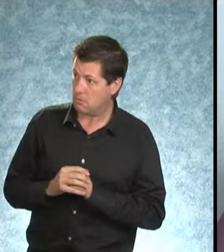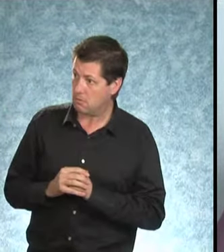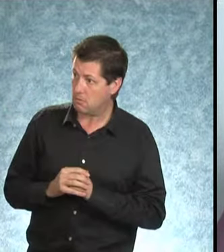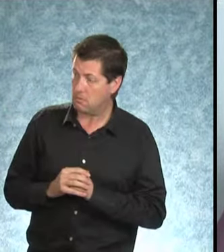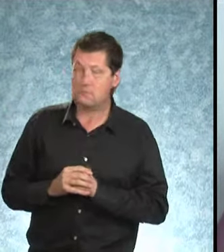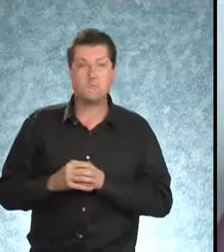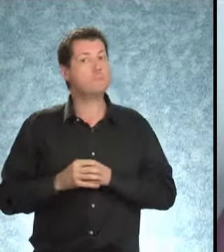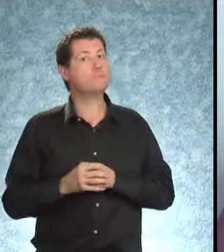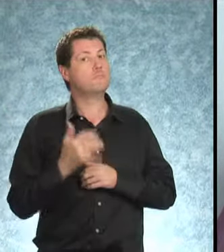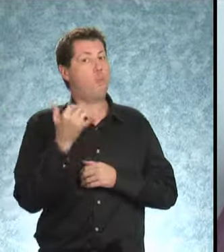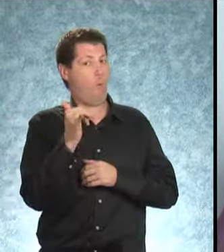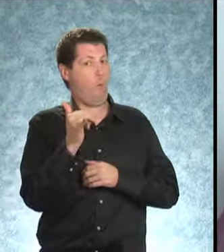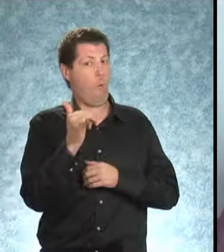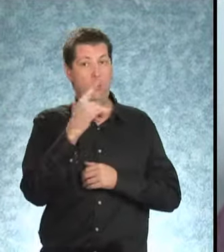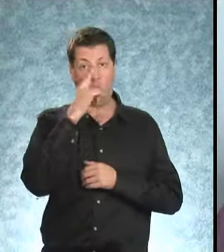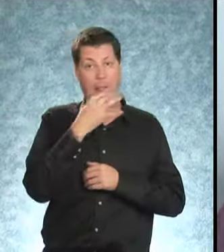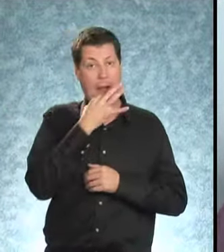particular weekend.